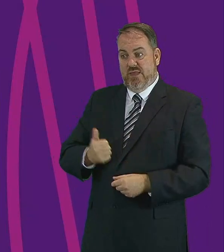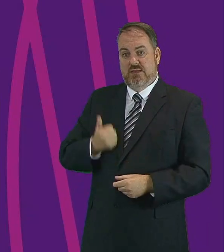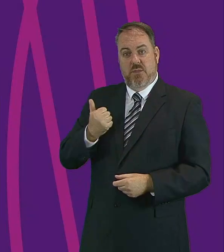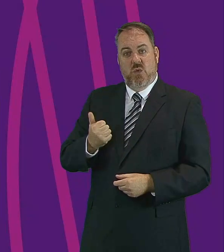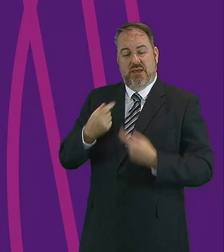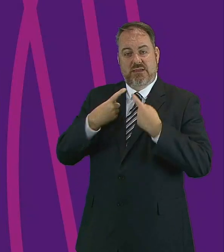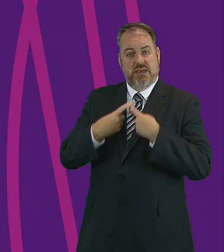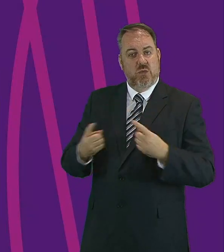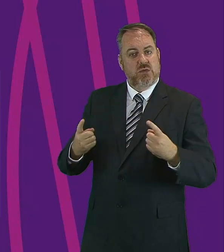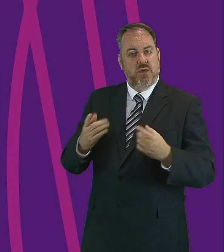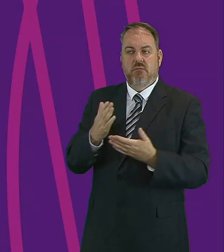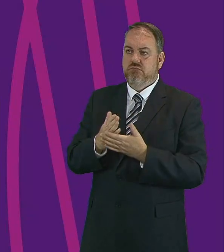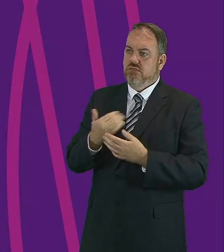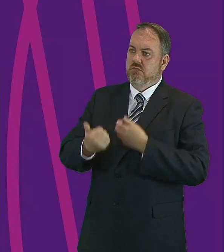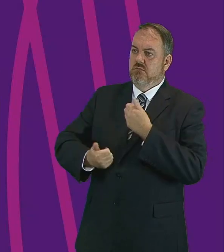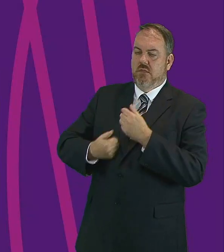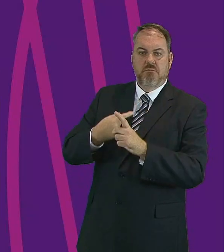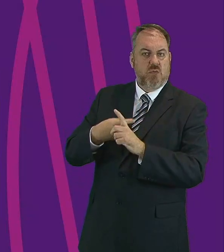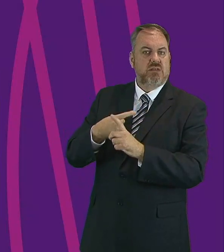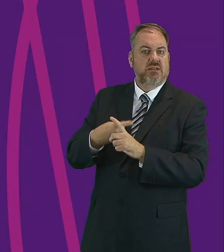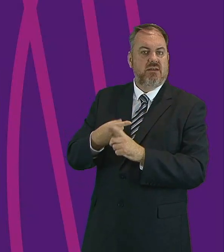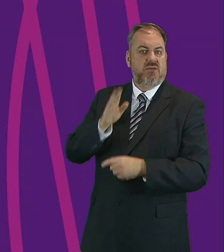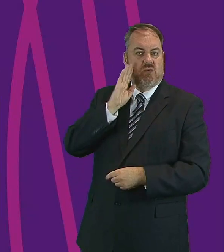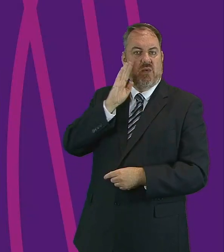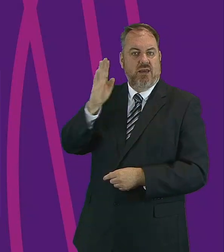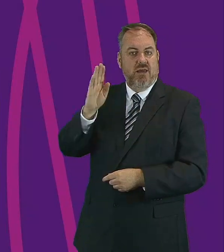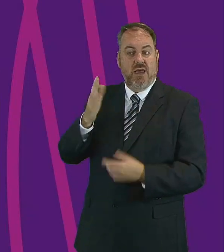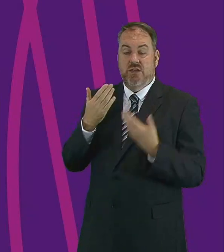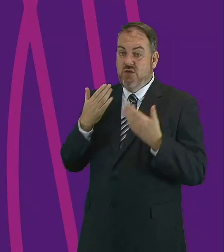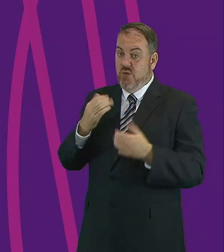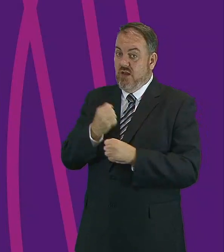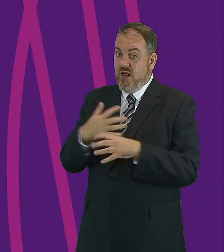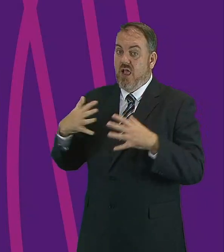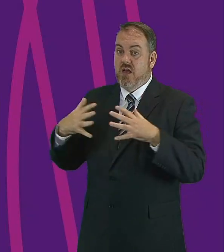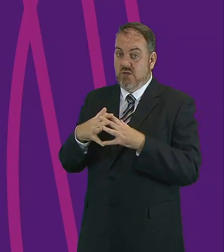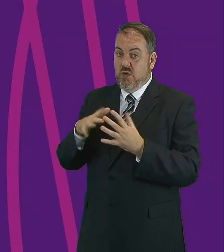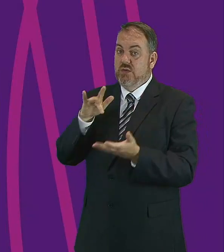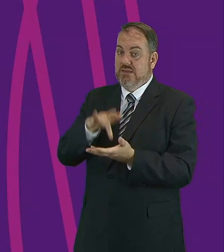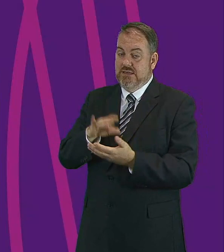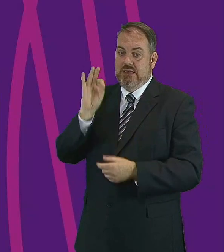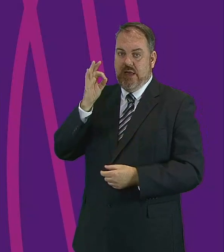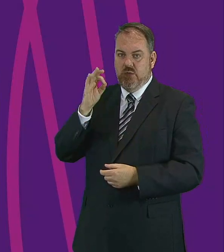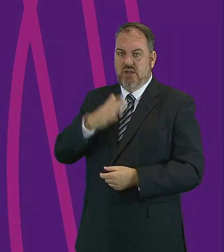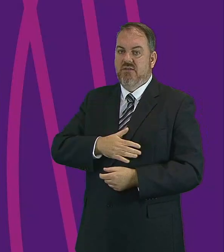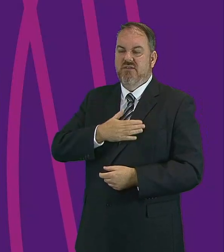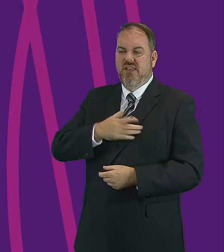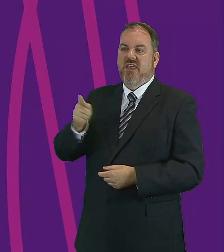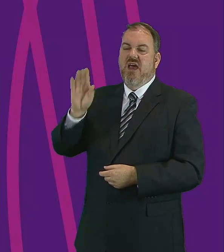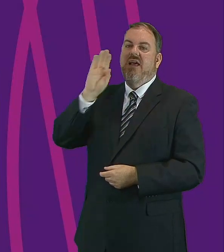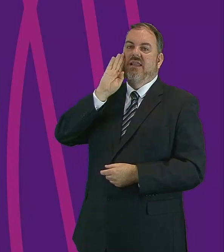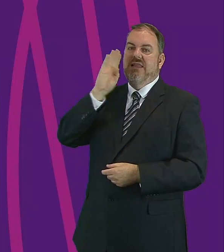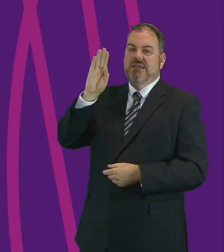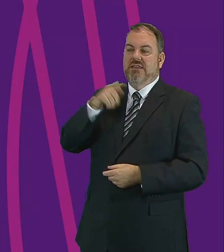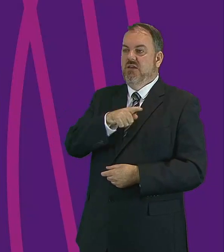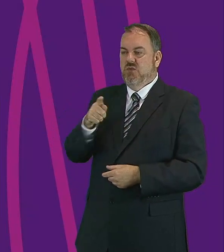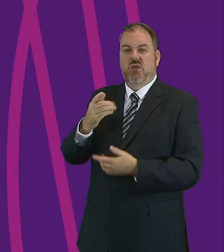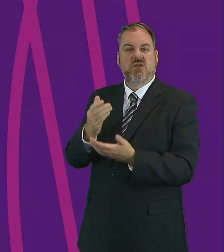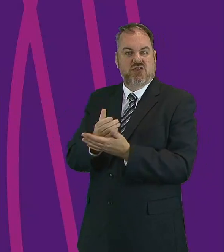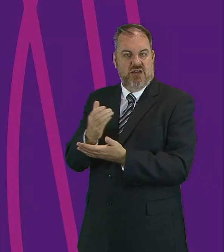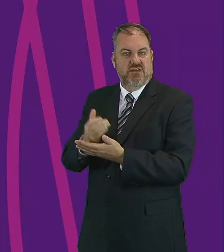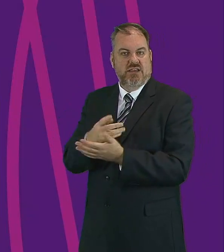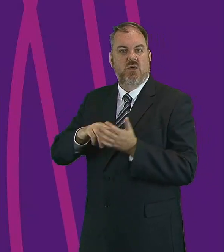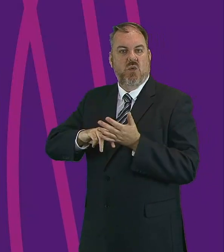in a very practical sense, but also demonstrates that Glasgow City Council and the administration there is very much listening and attuned to